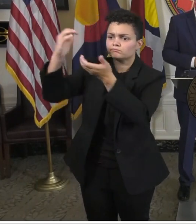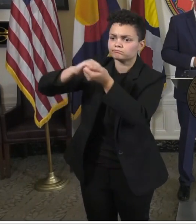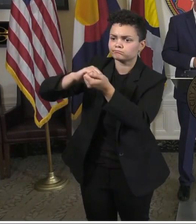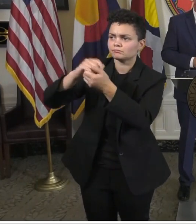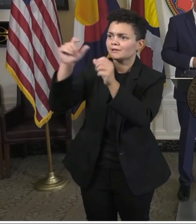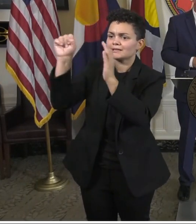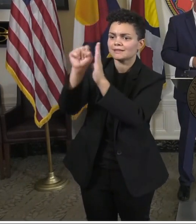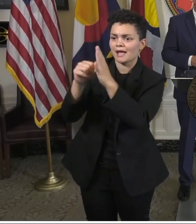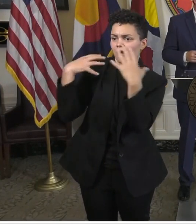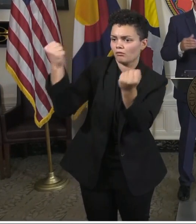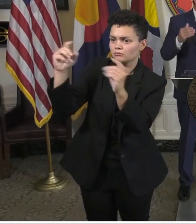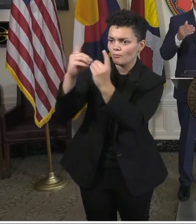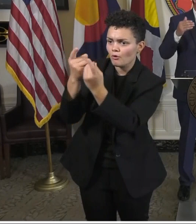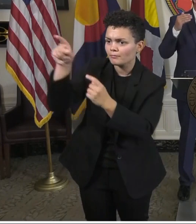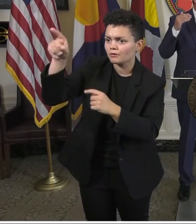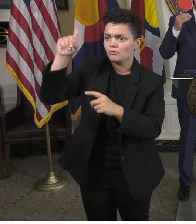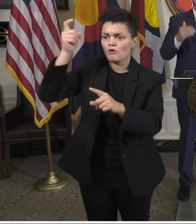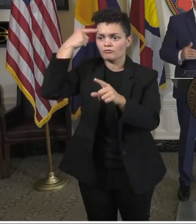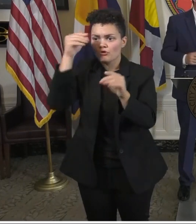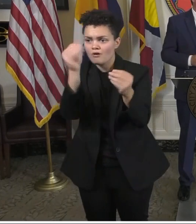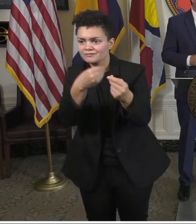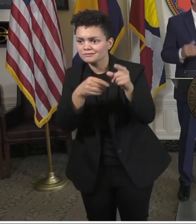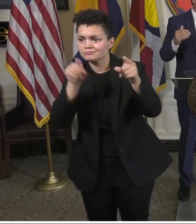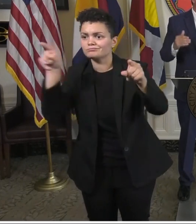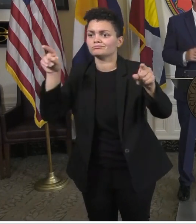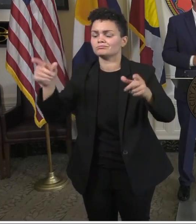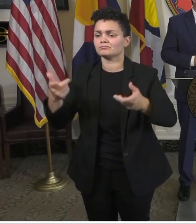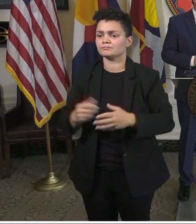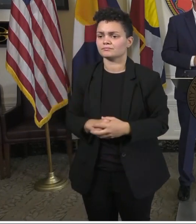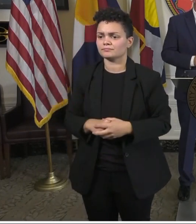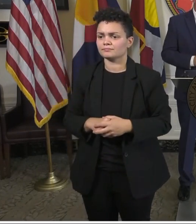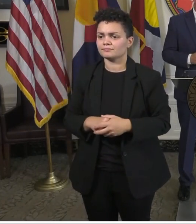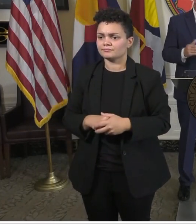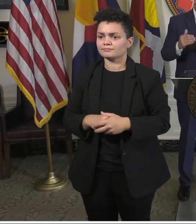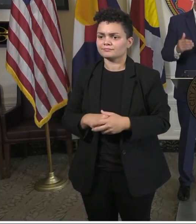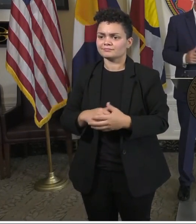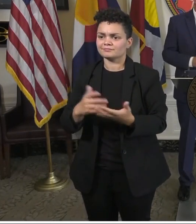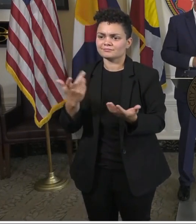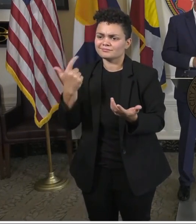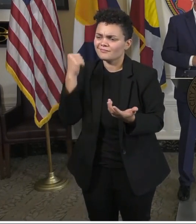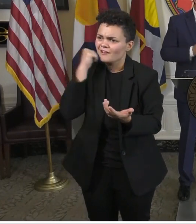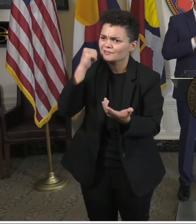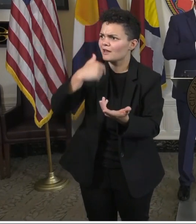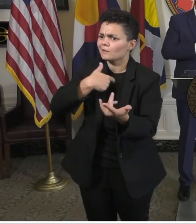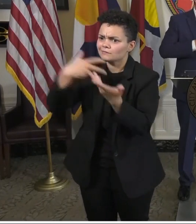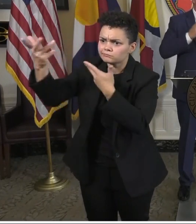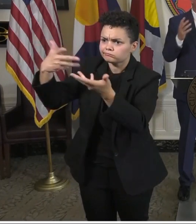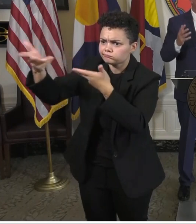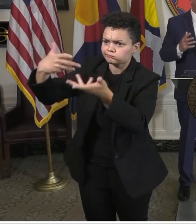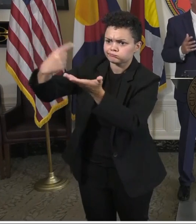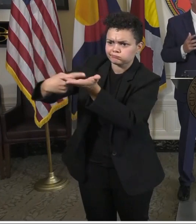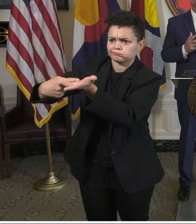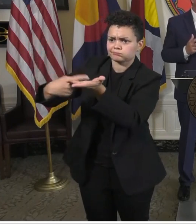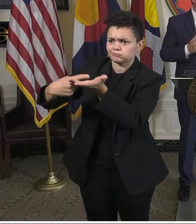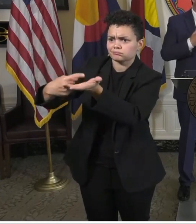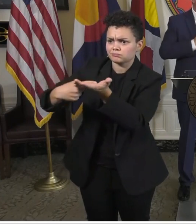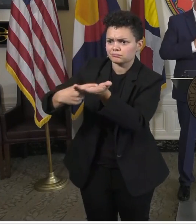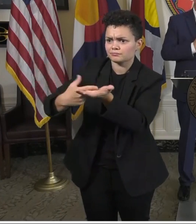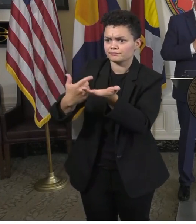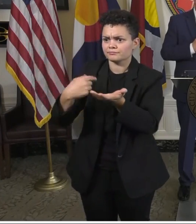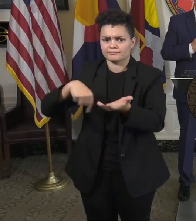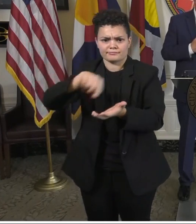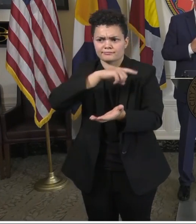the governor's office, you know, they happen every day. Every day we are talking with them, our city attorneys with their attorneys,